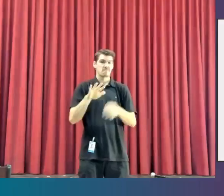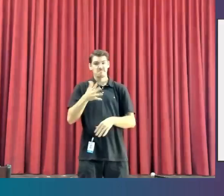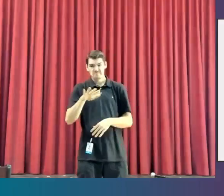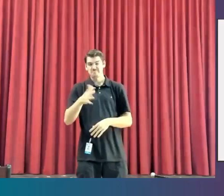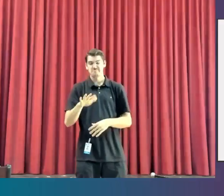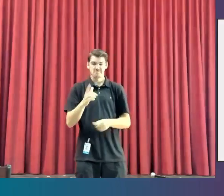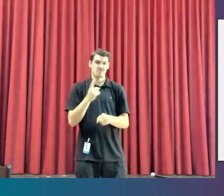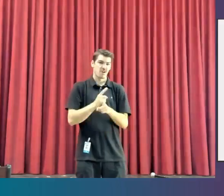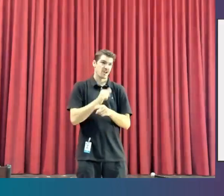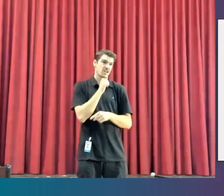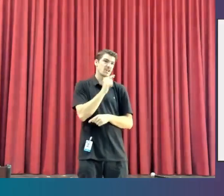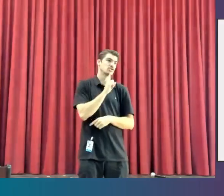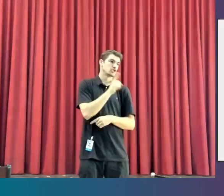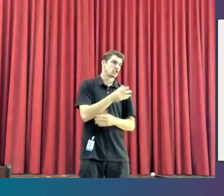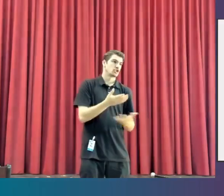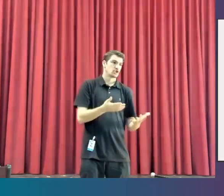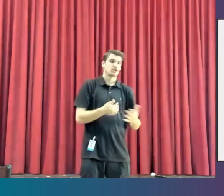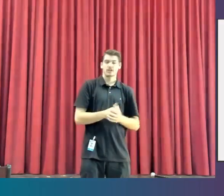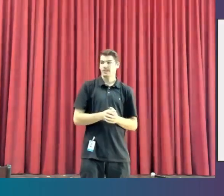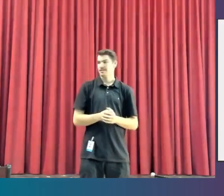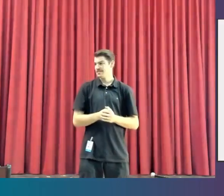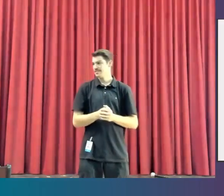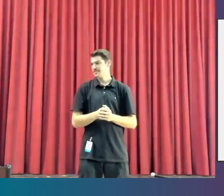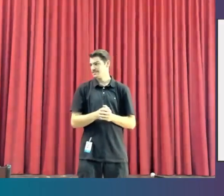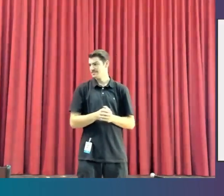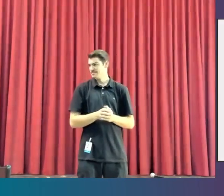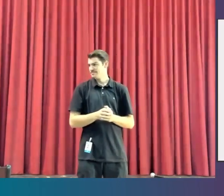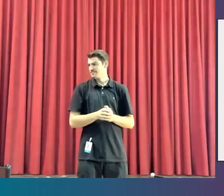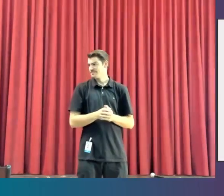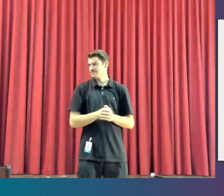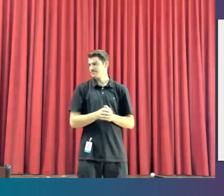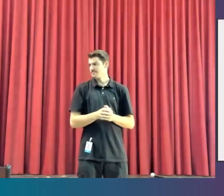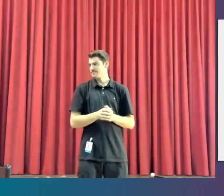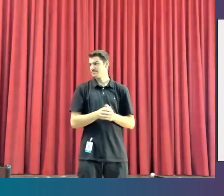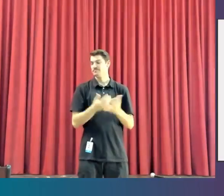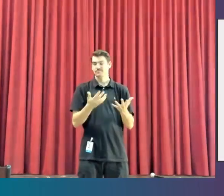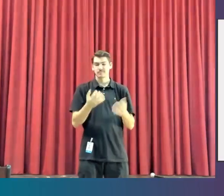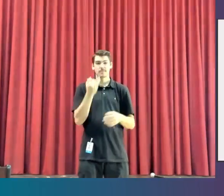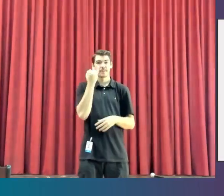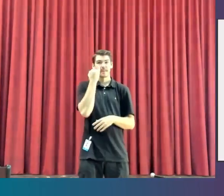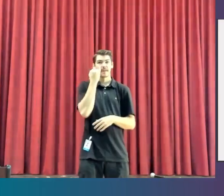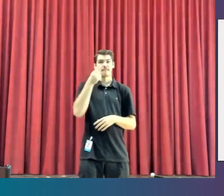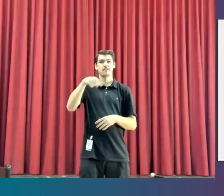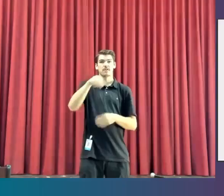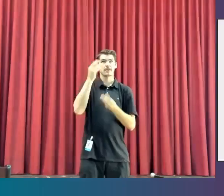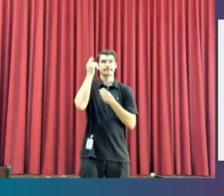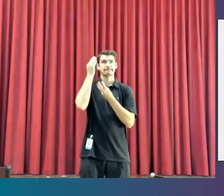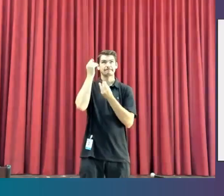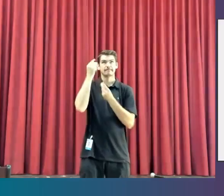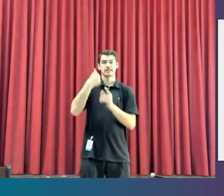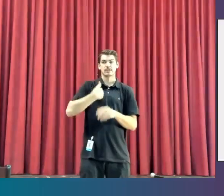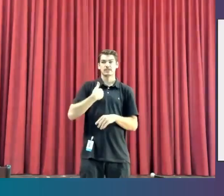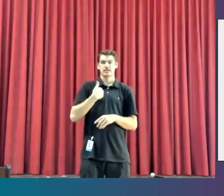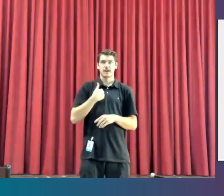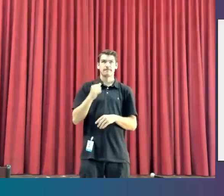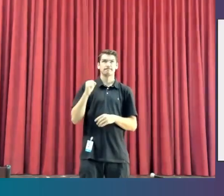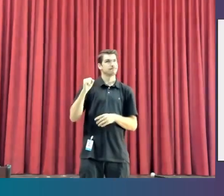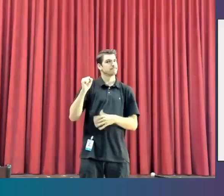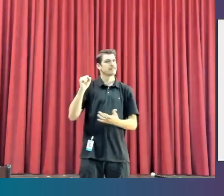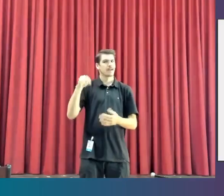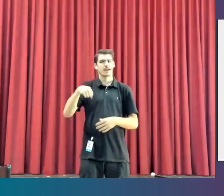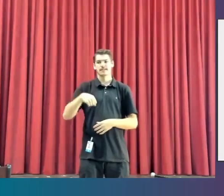so-so, not sure. And so if you're thinking to yourself,